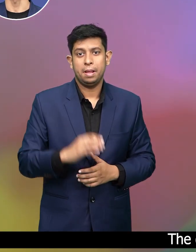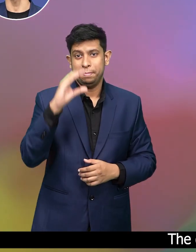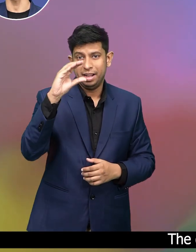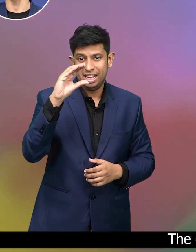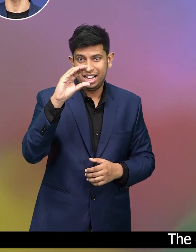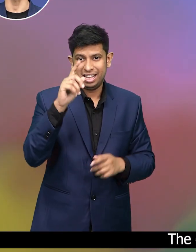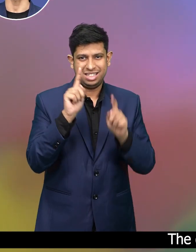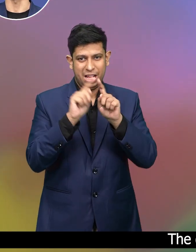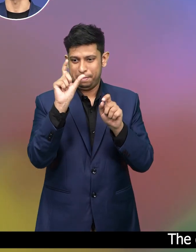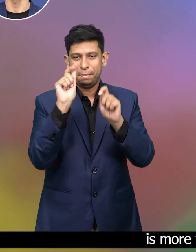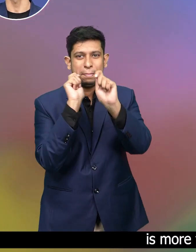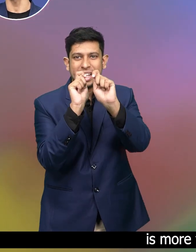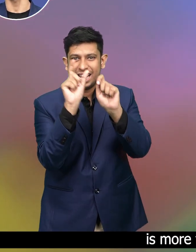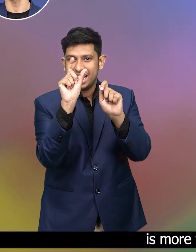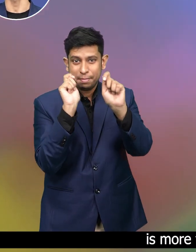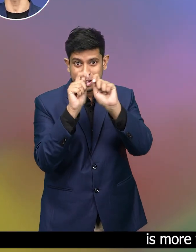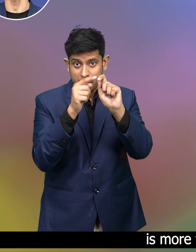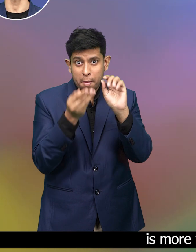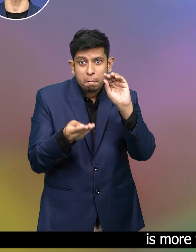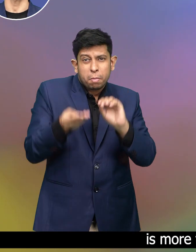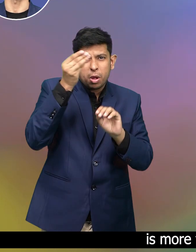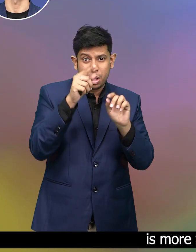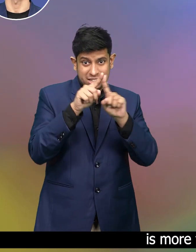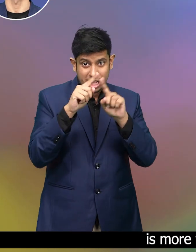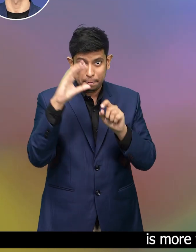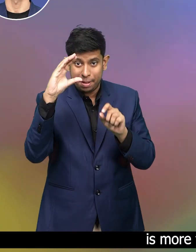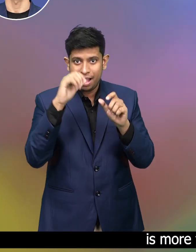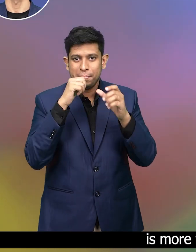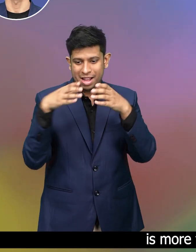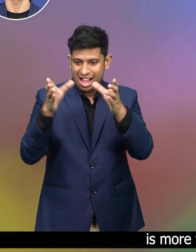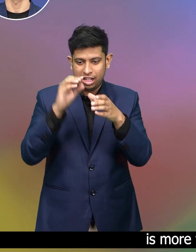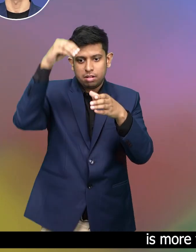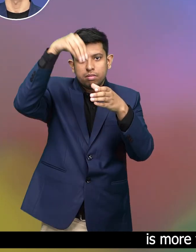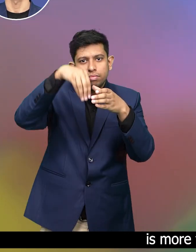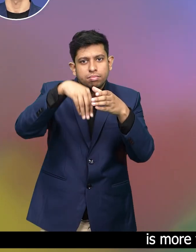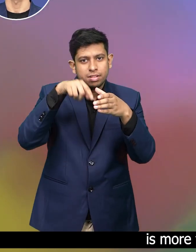The density of an iron nail is more than the density of water.